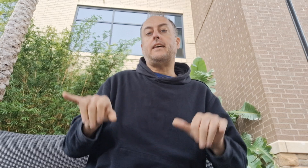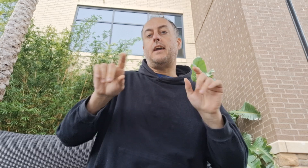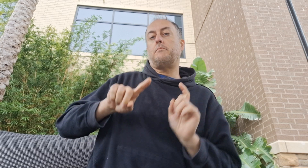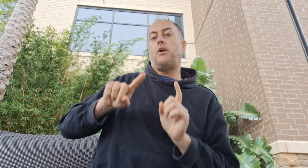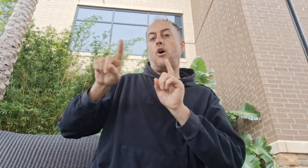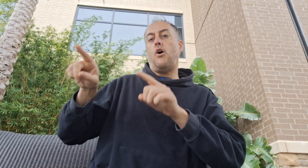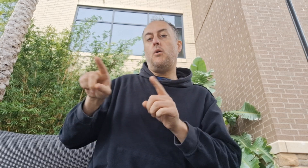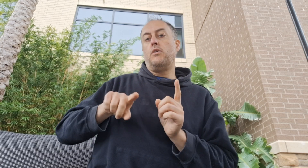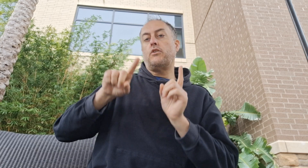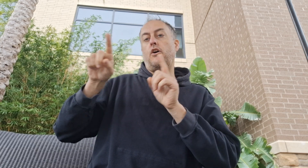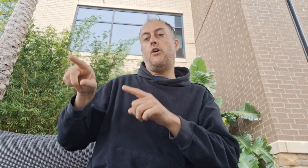same. Go,